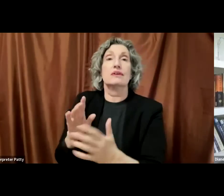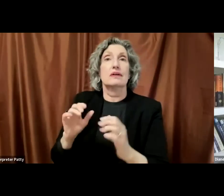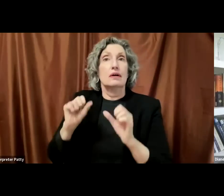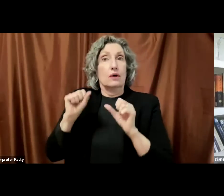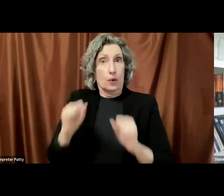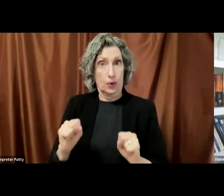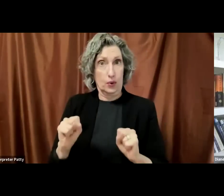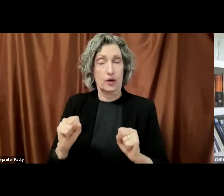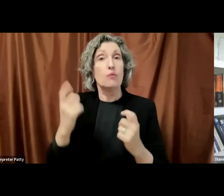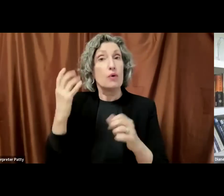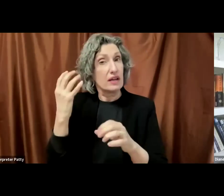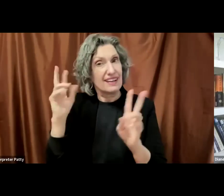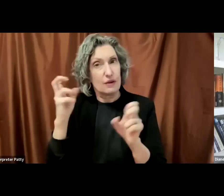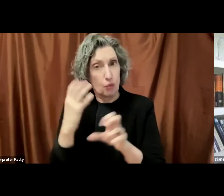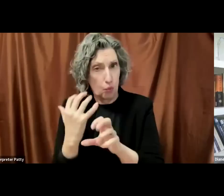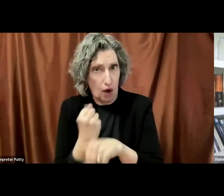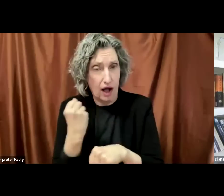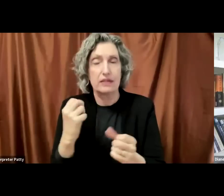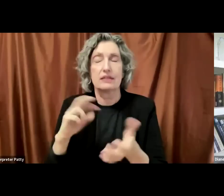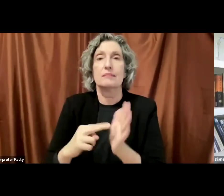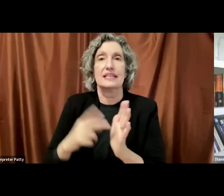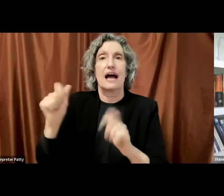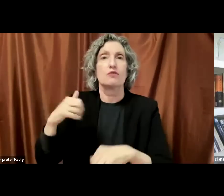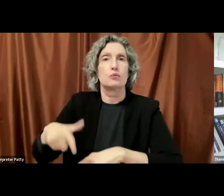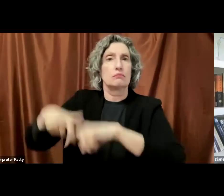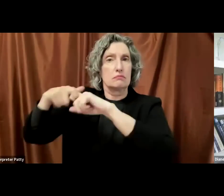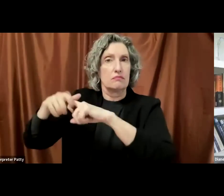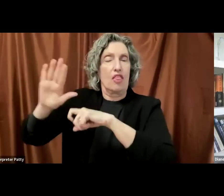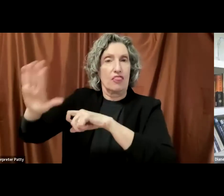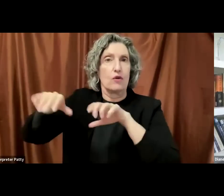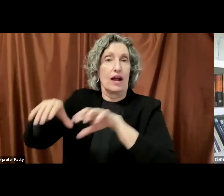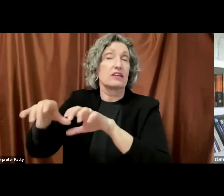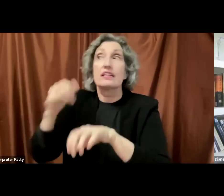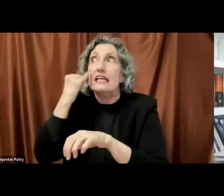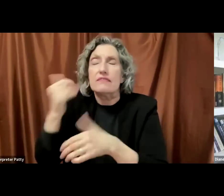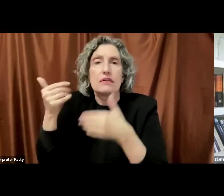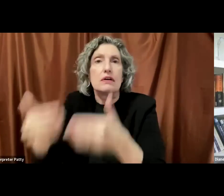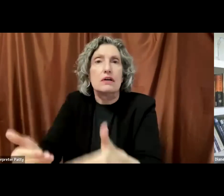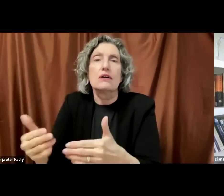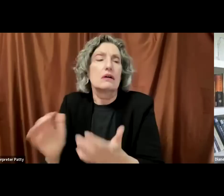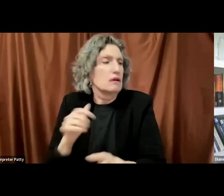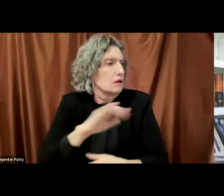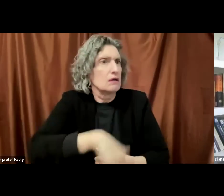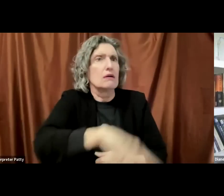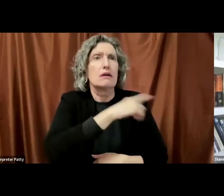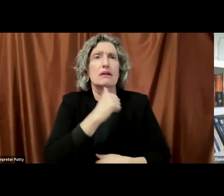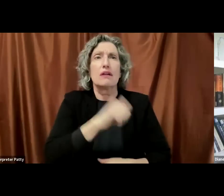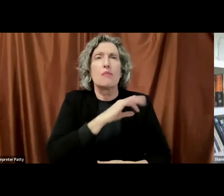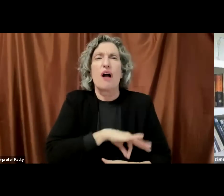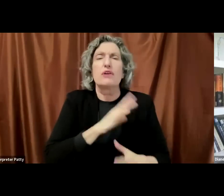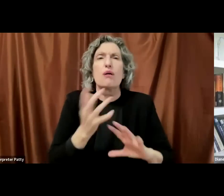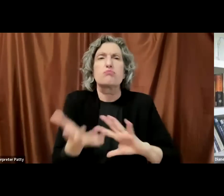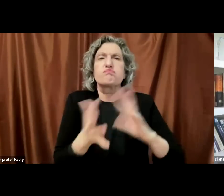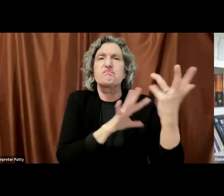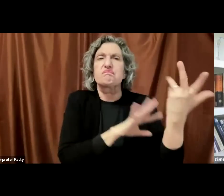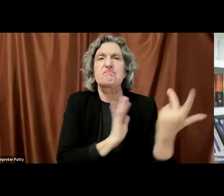least a pause, to an action that would have had catastrophic consequences for the nonprofit sector and the people in the communities